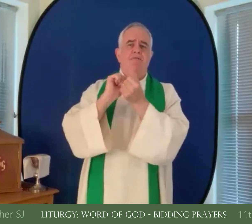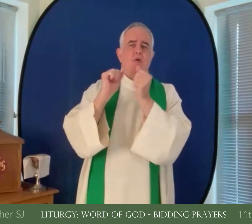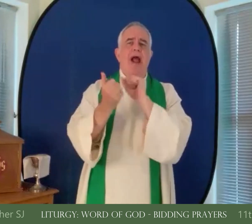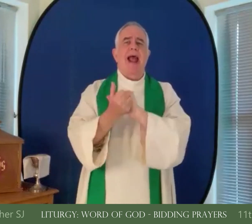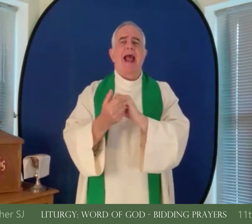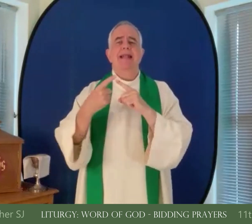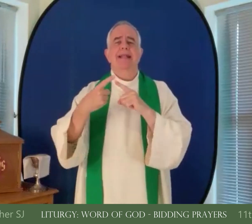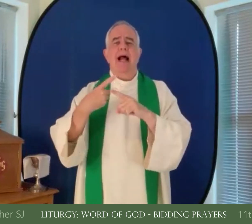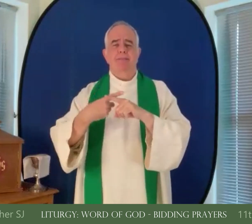for